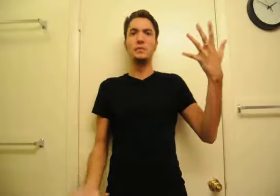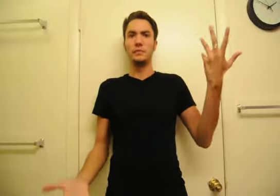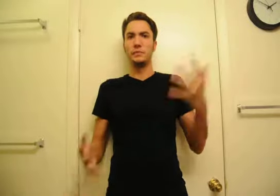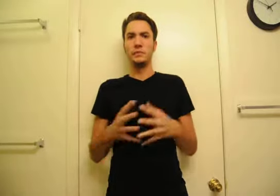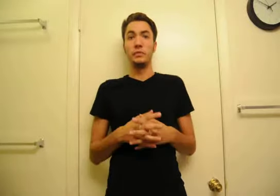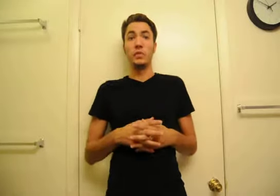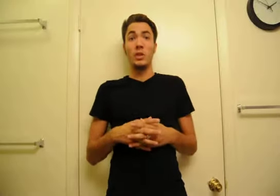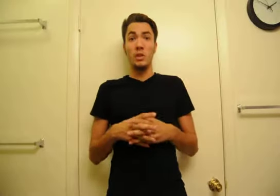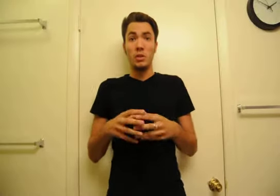an example.